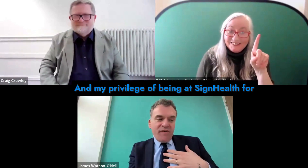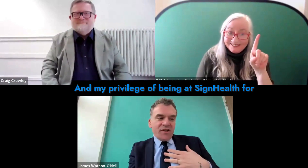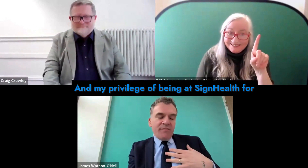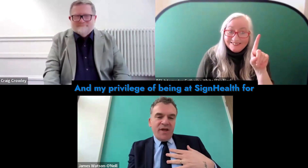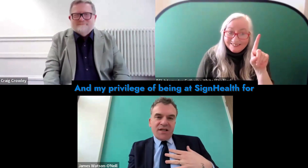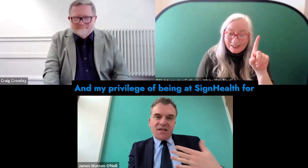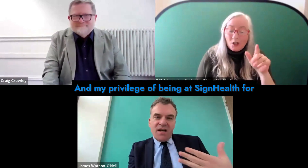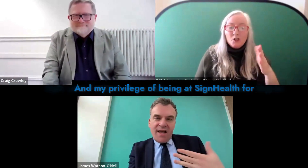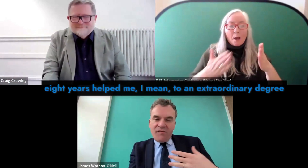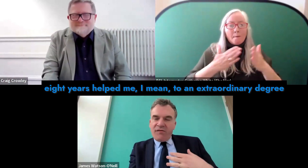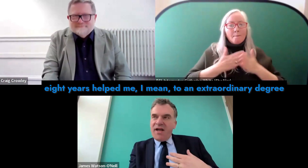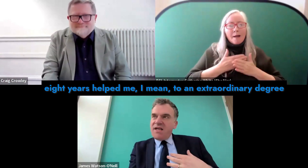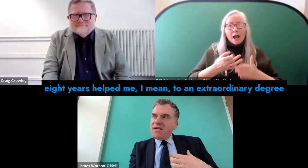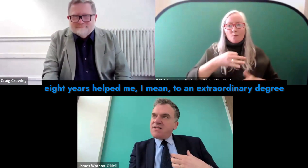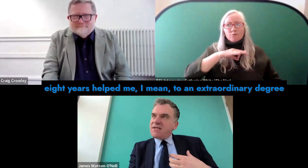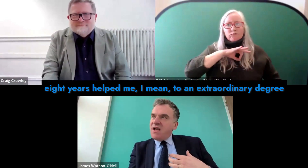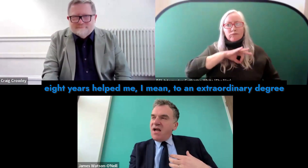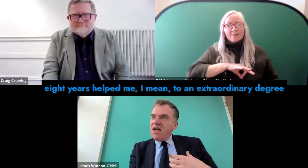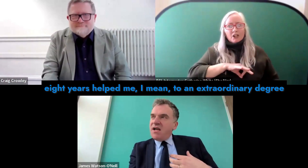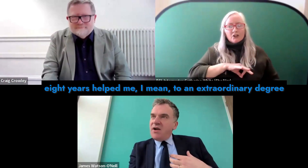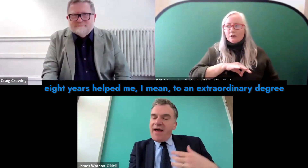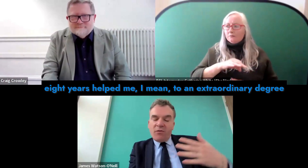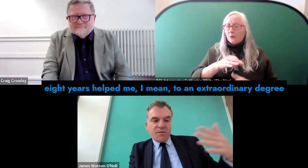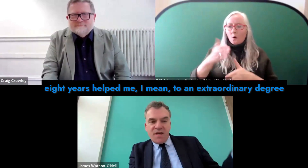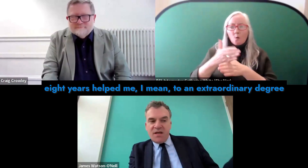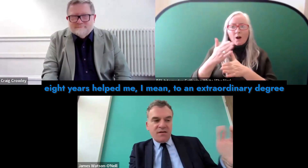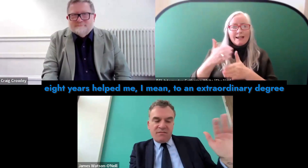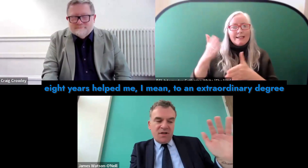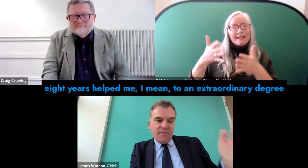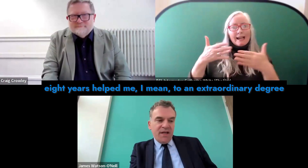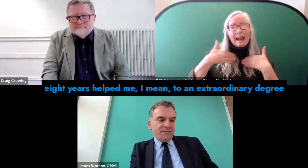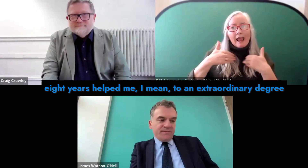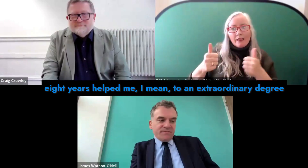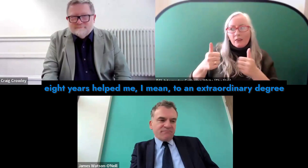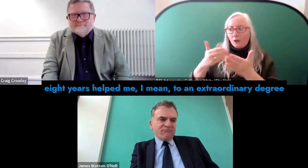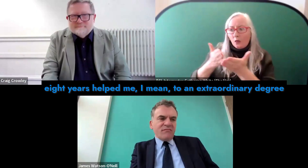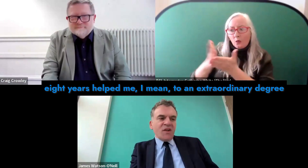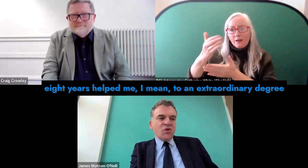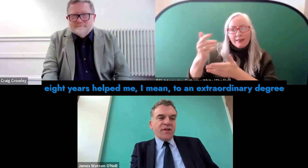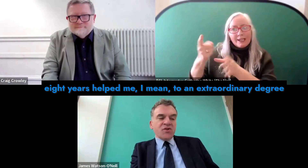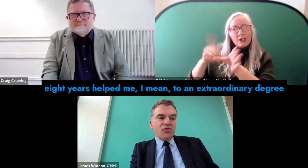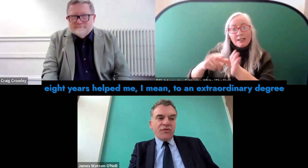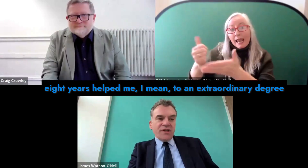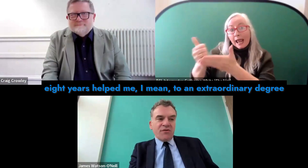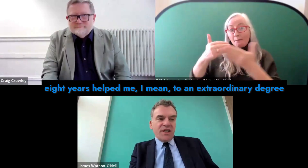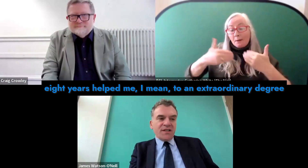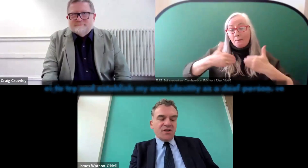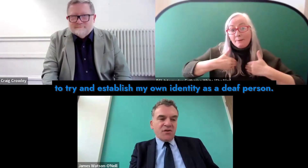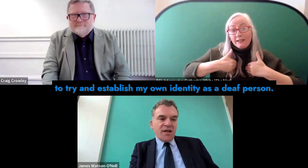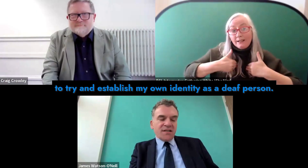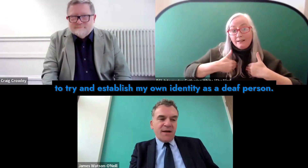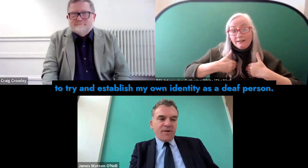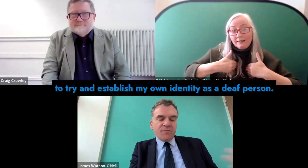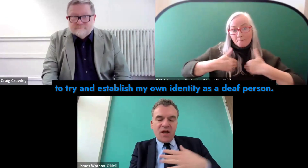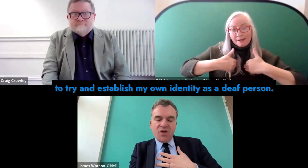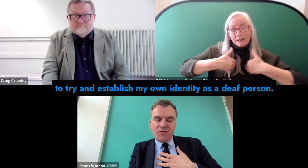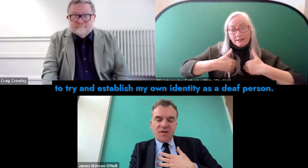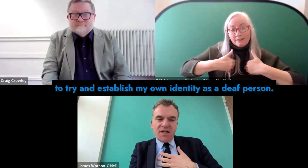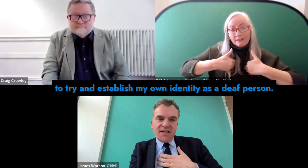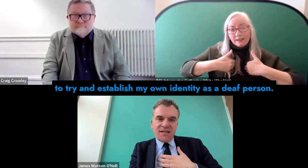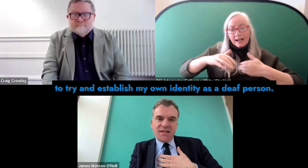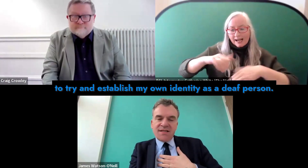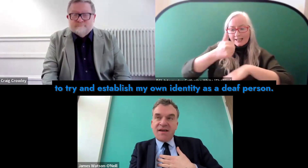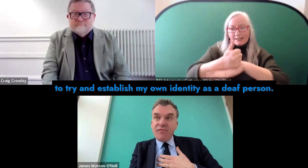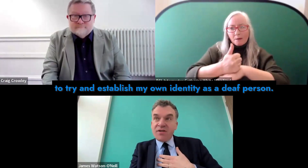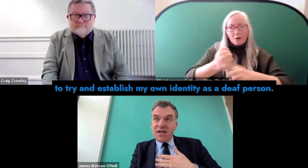My privilege of being at Sign Health for 8 years helped me, I mean, to an extraordinary degree, to try and establish my